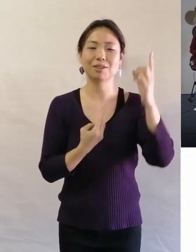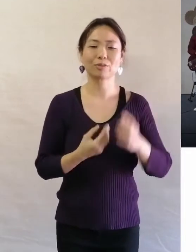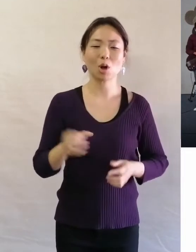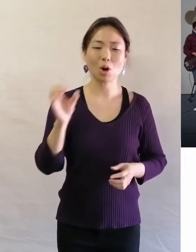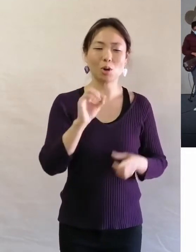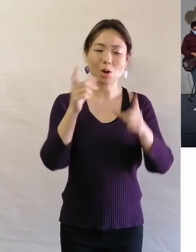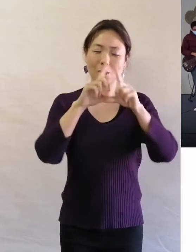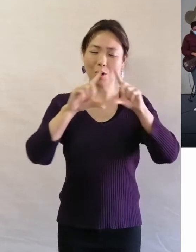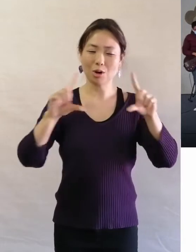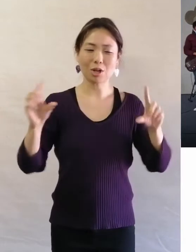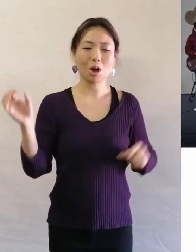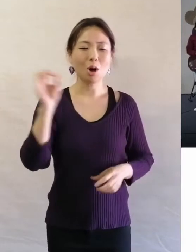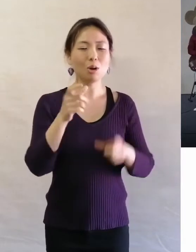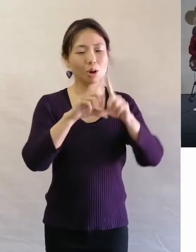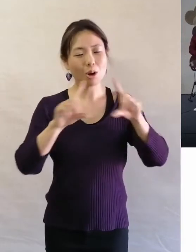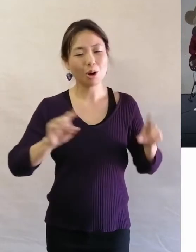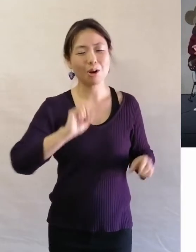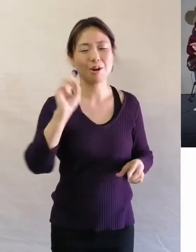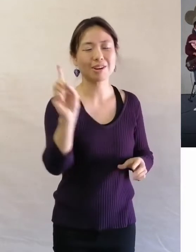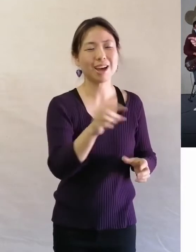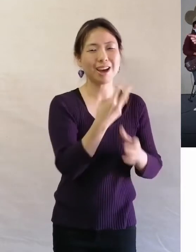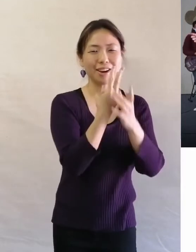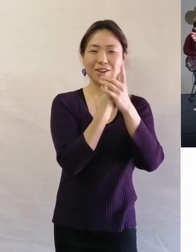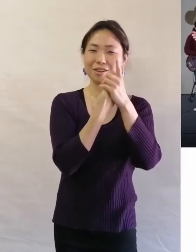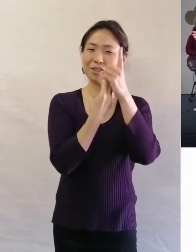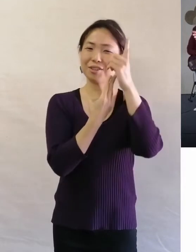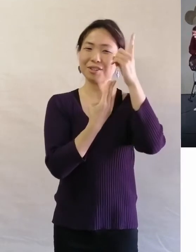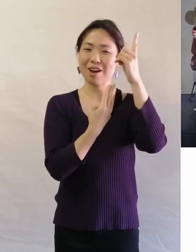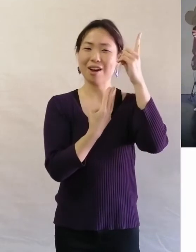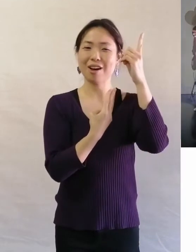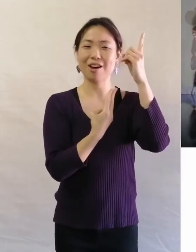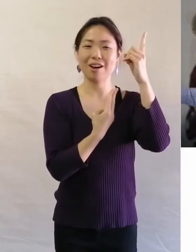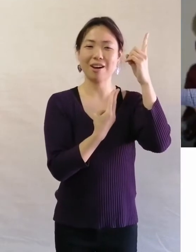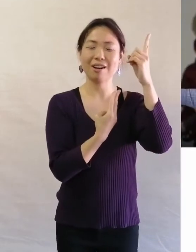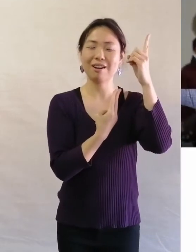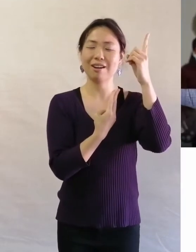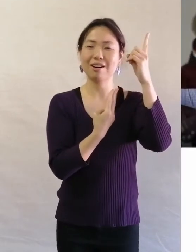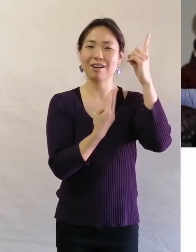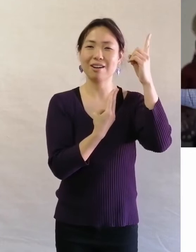God, oh Lord, oh Lord our